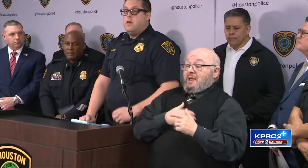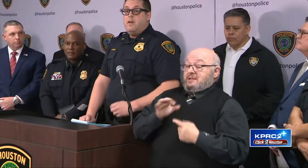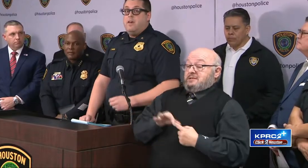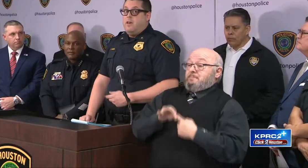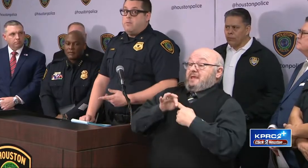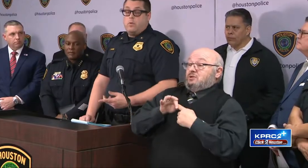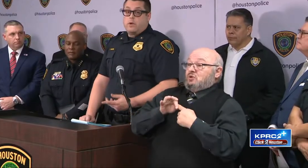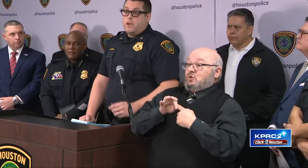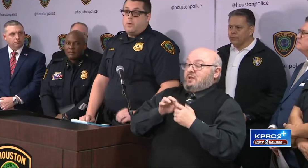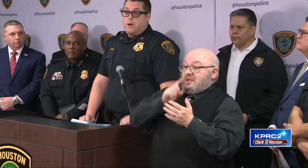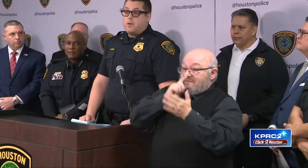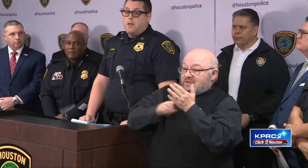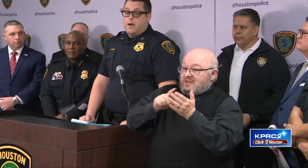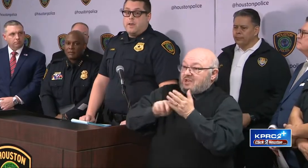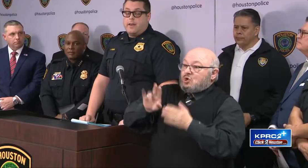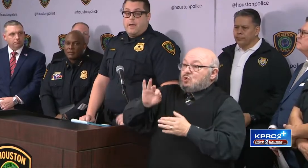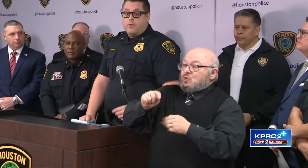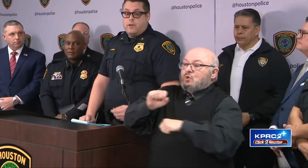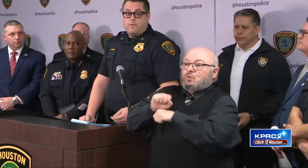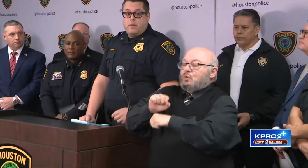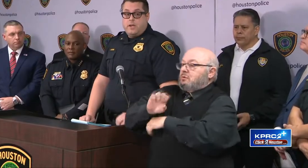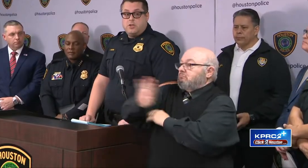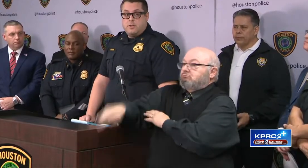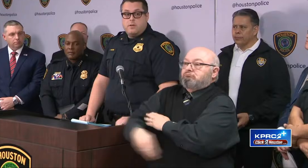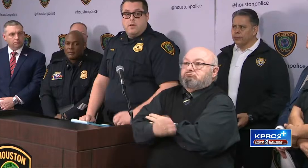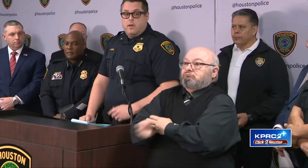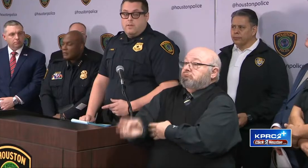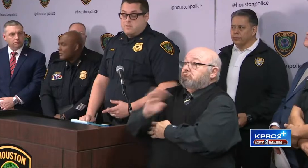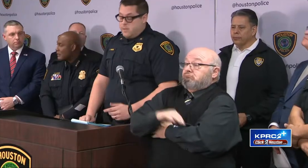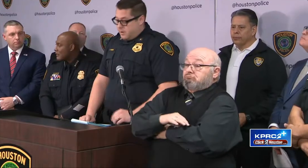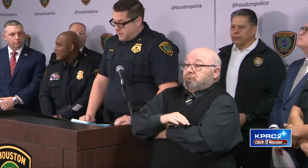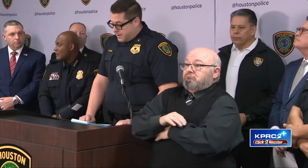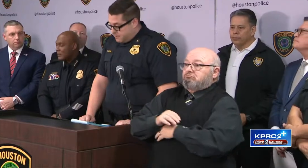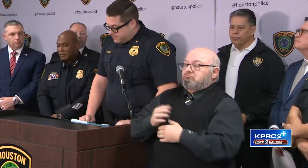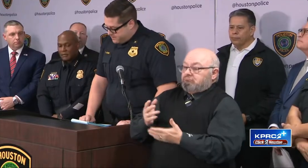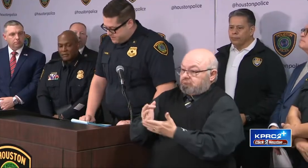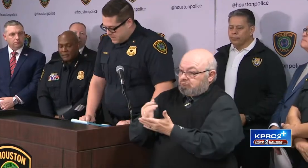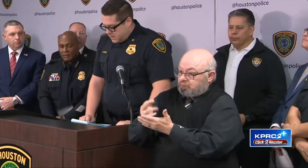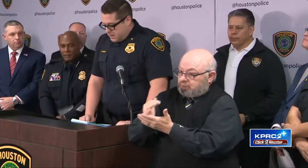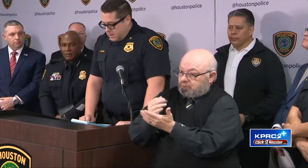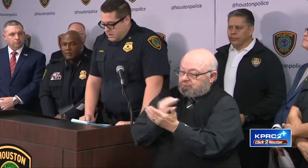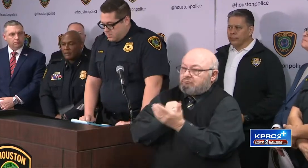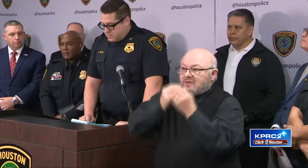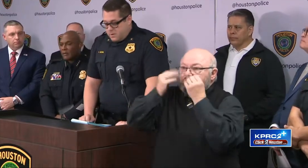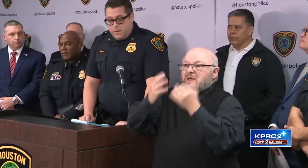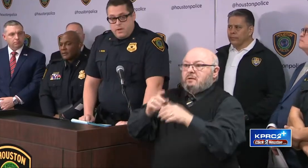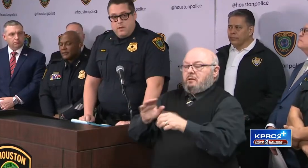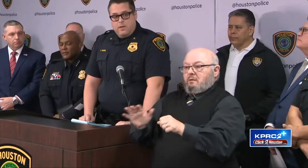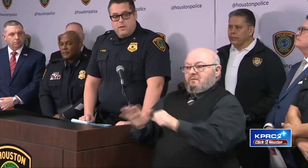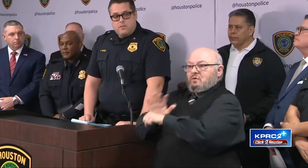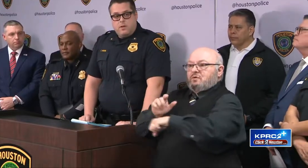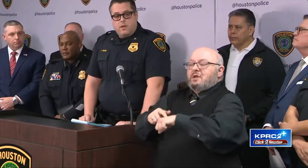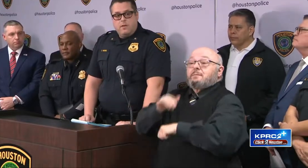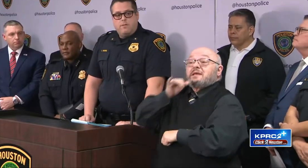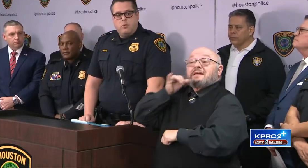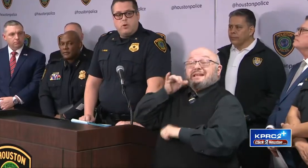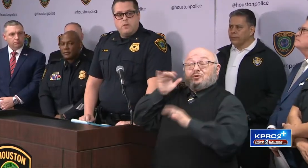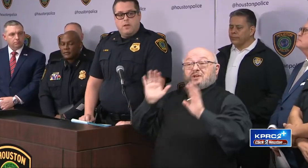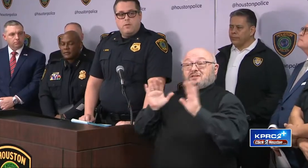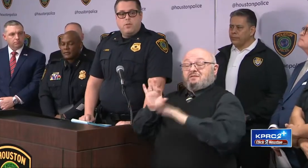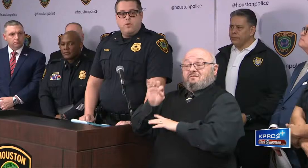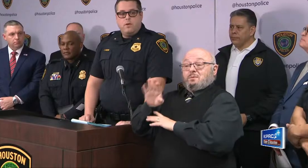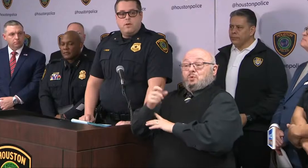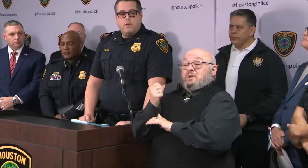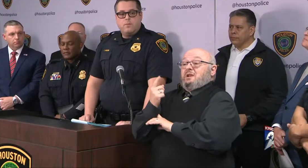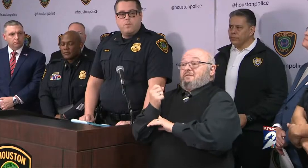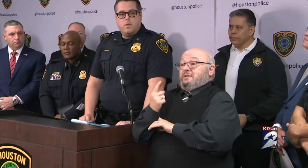Unit have been working around the clock and gathering information this entire time. So Sunday, yesterday, February